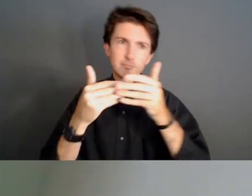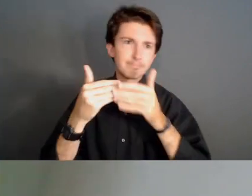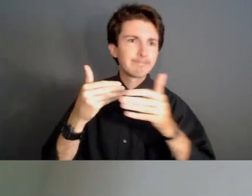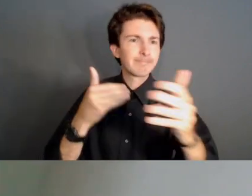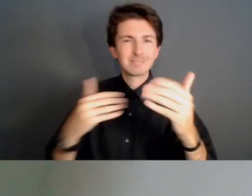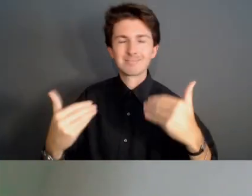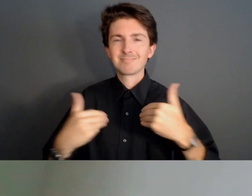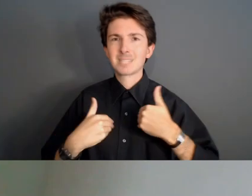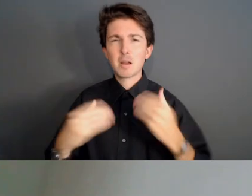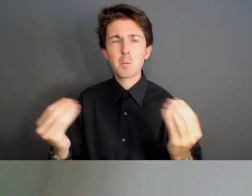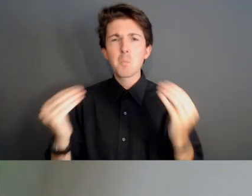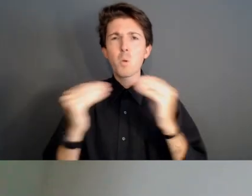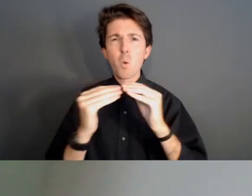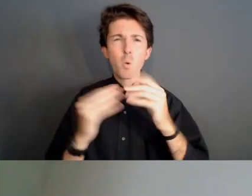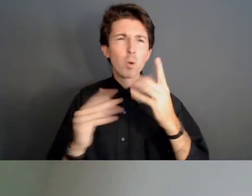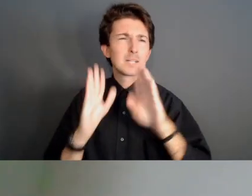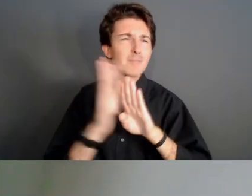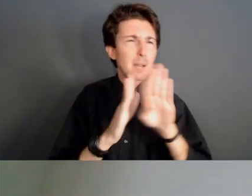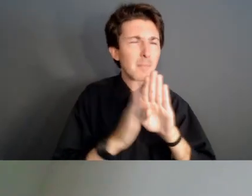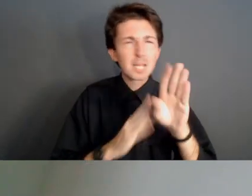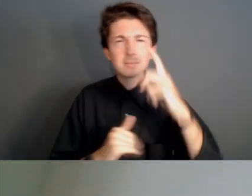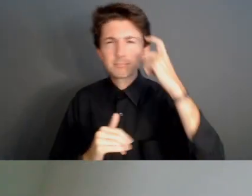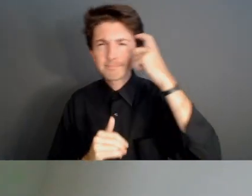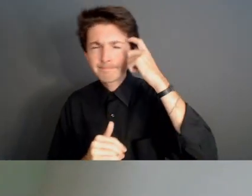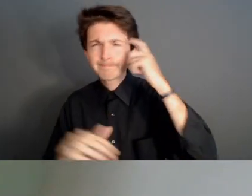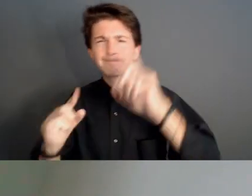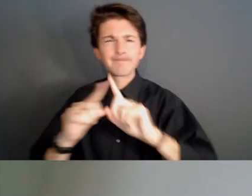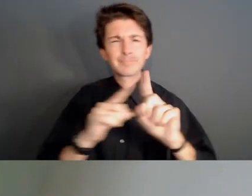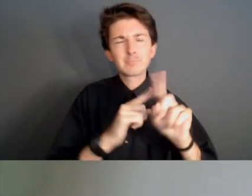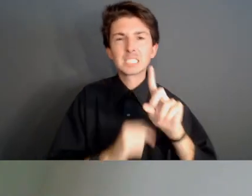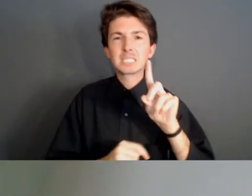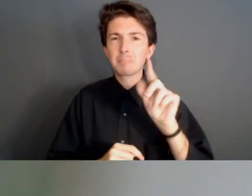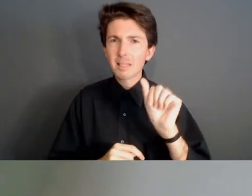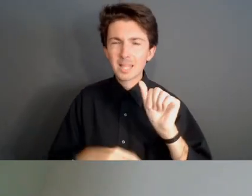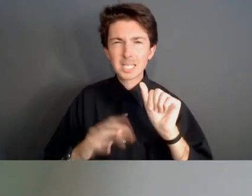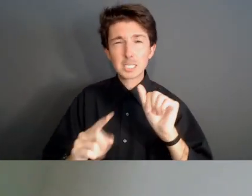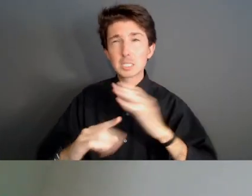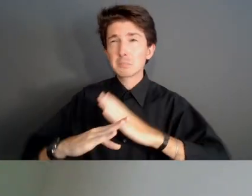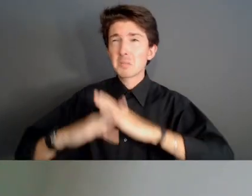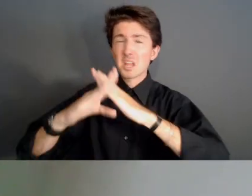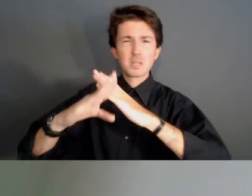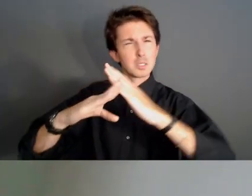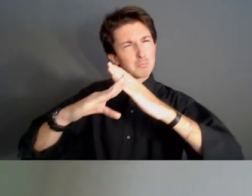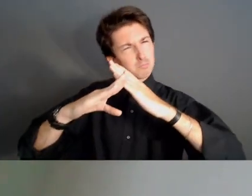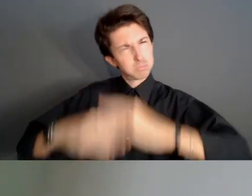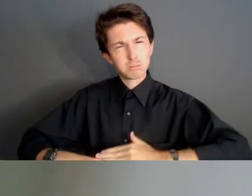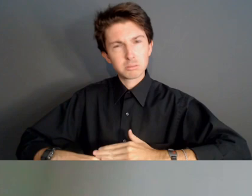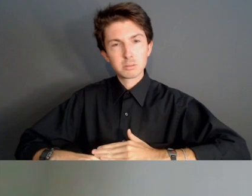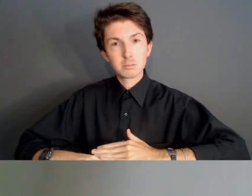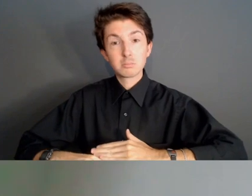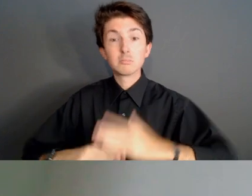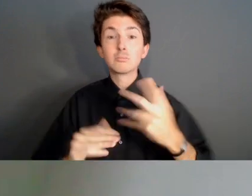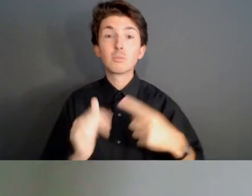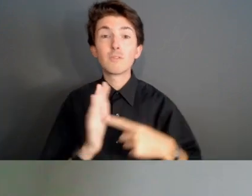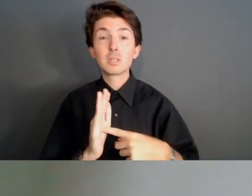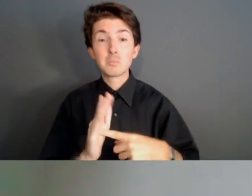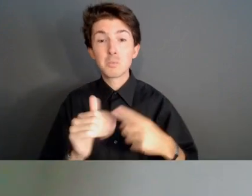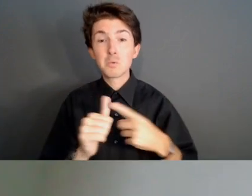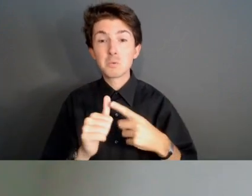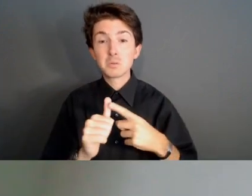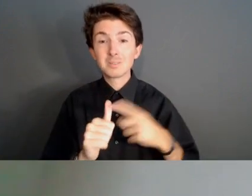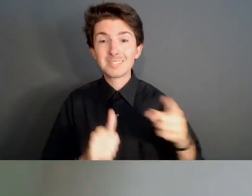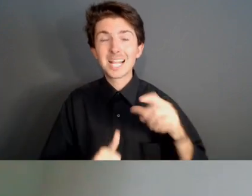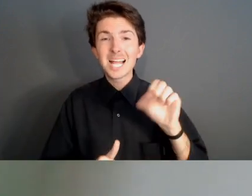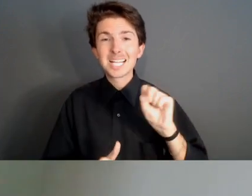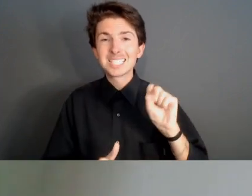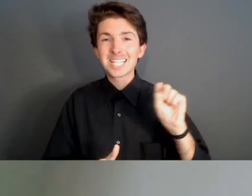barriers for people with developmental and other disabilities. One major barrier we must eliminate sooner rather than later is the